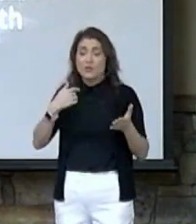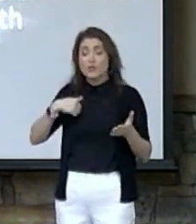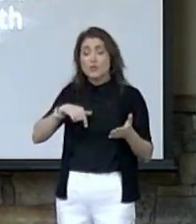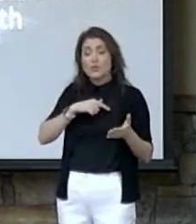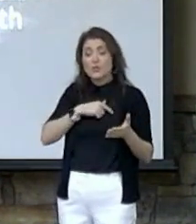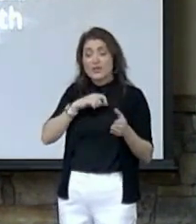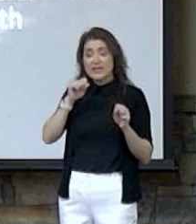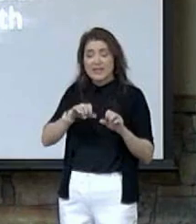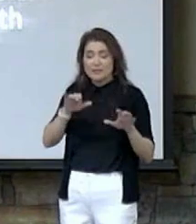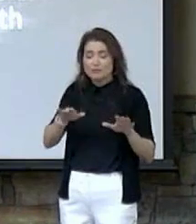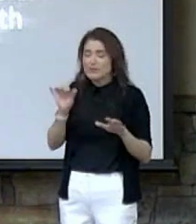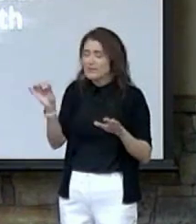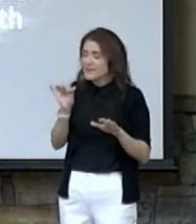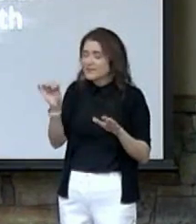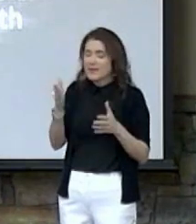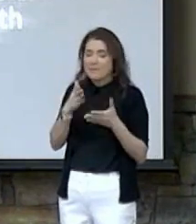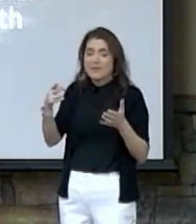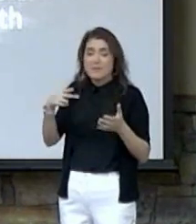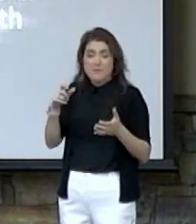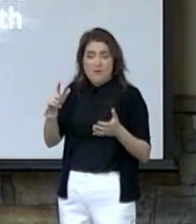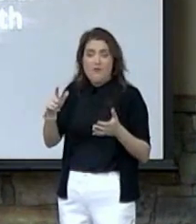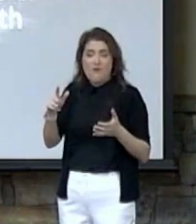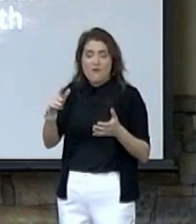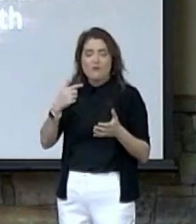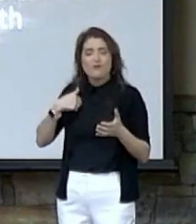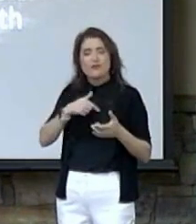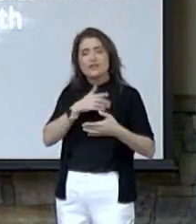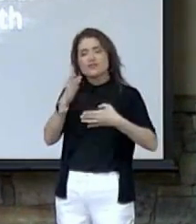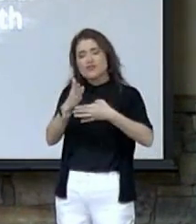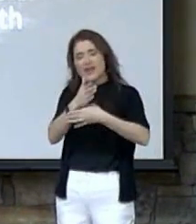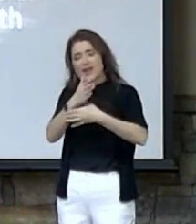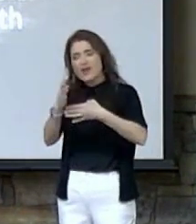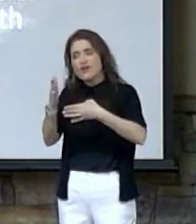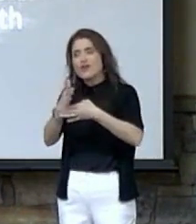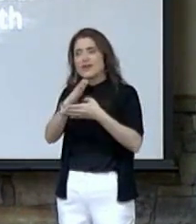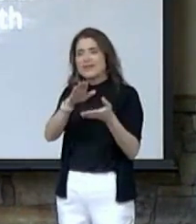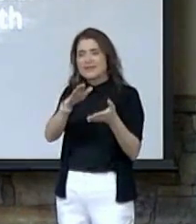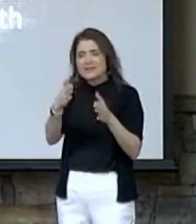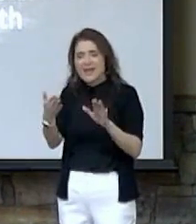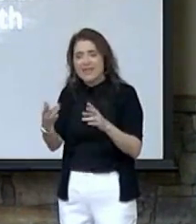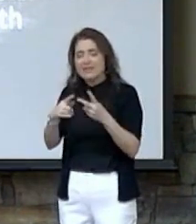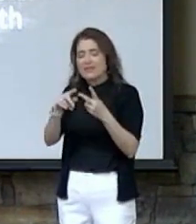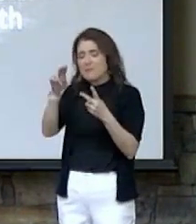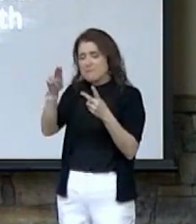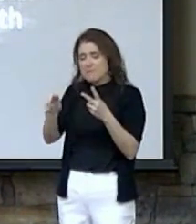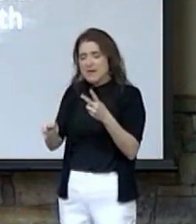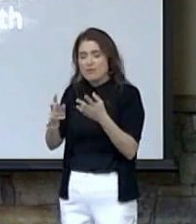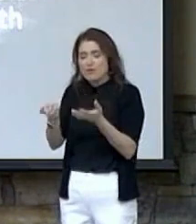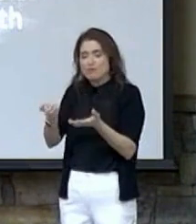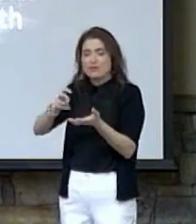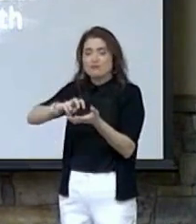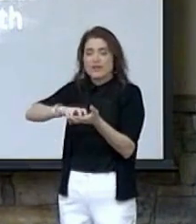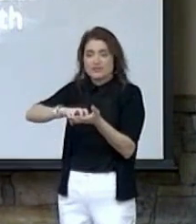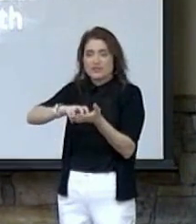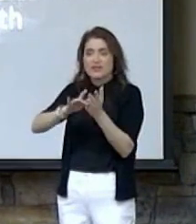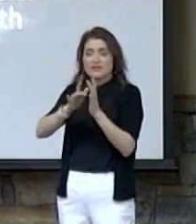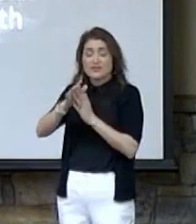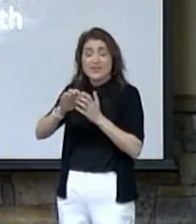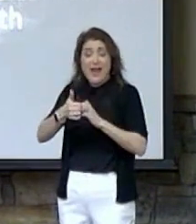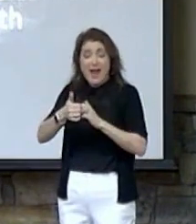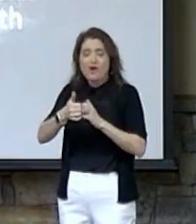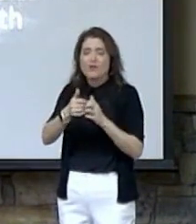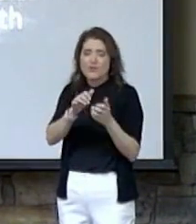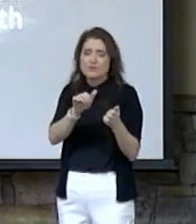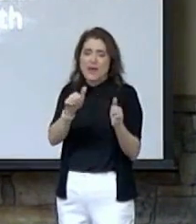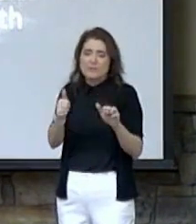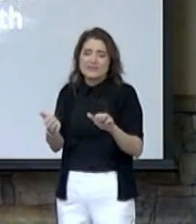thing Paul did. We get to share in the death, burial, and resurrection of Jesus through baptism so that we can